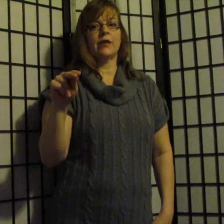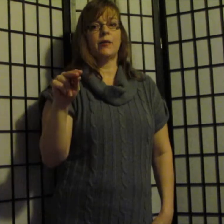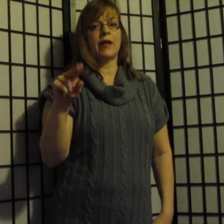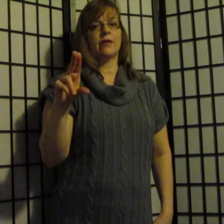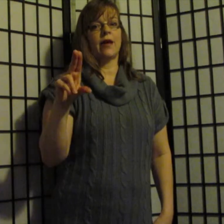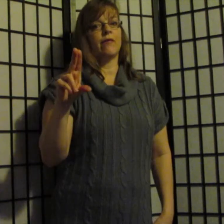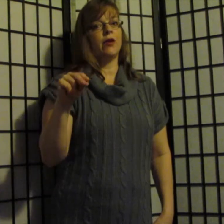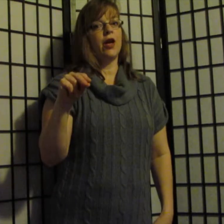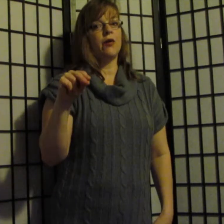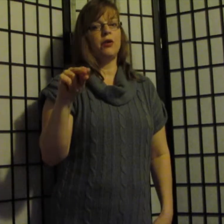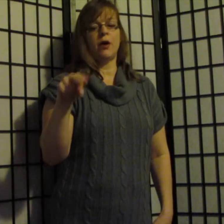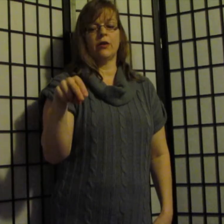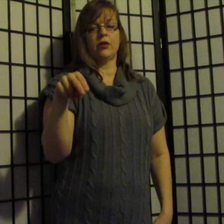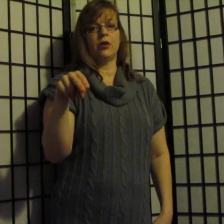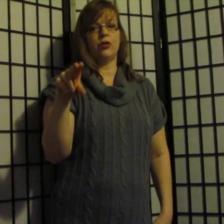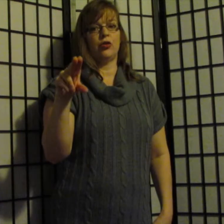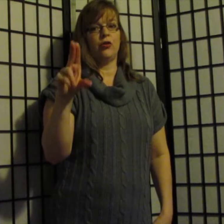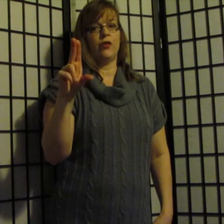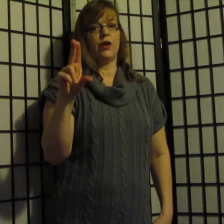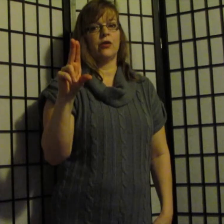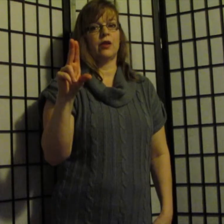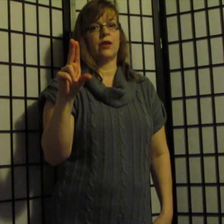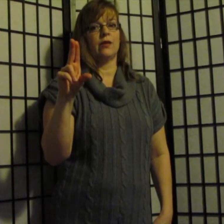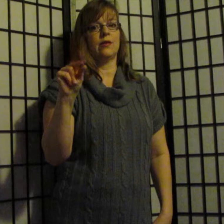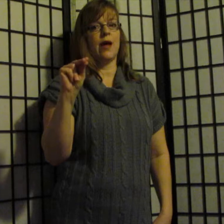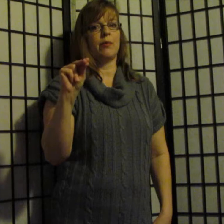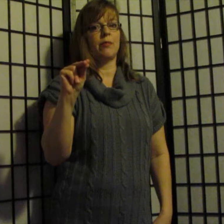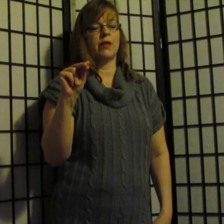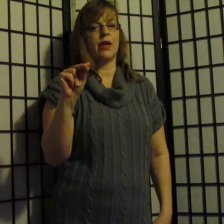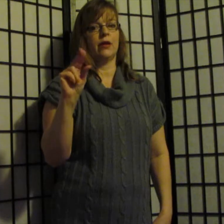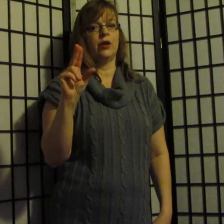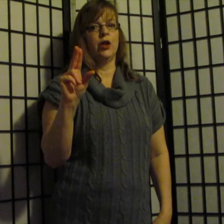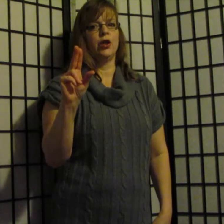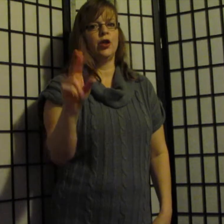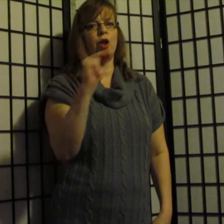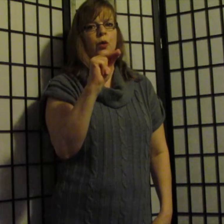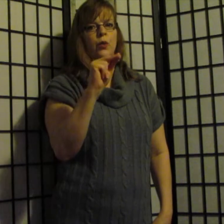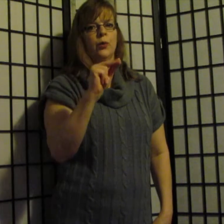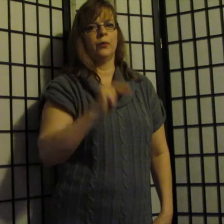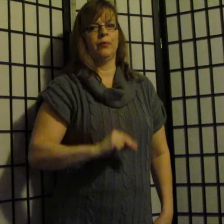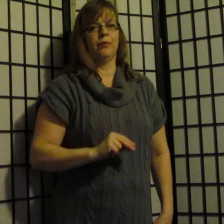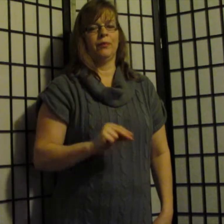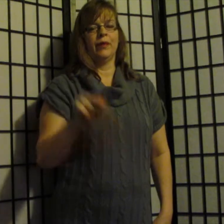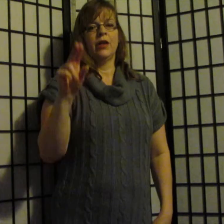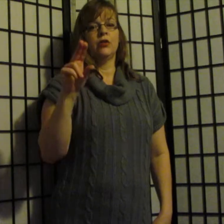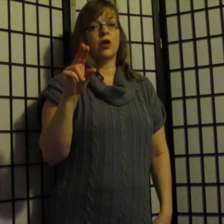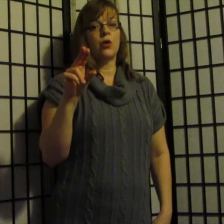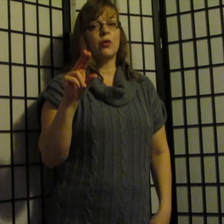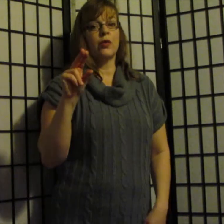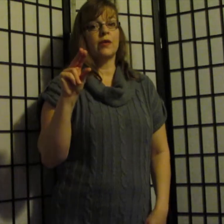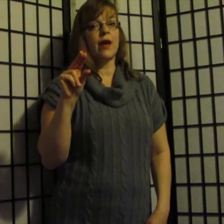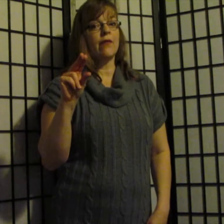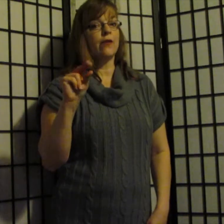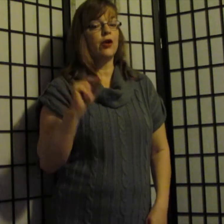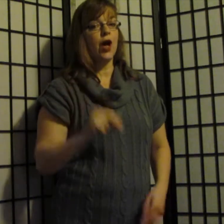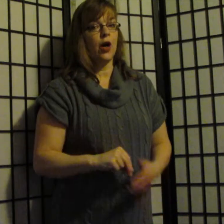to make the sign for no, you also use 2 fingers and snap them together. No. So the sign for